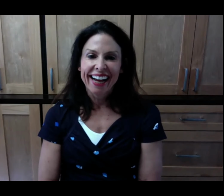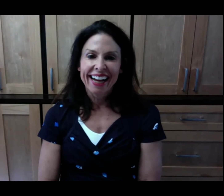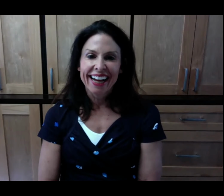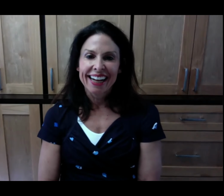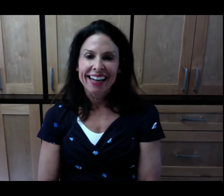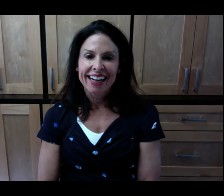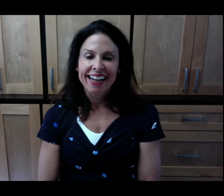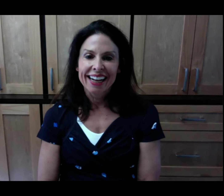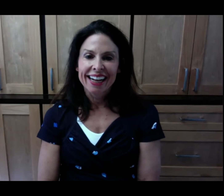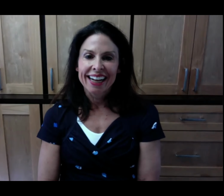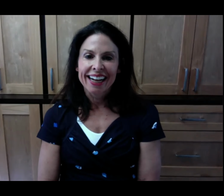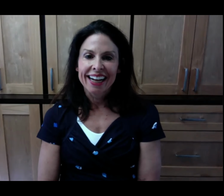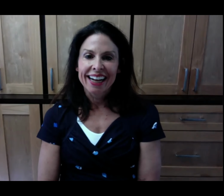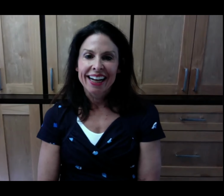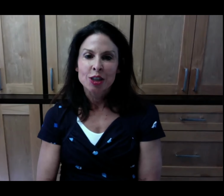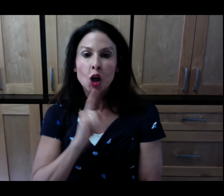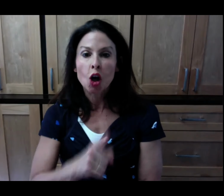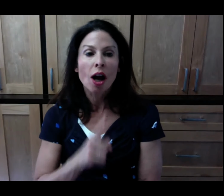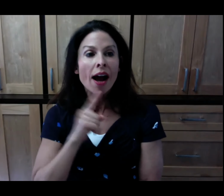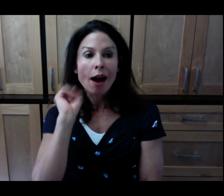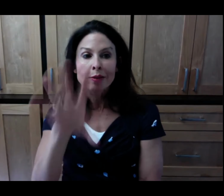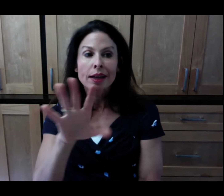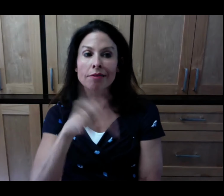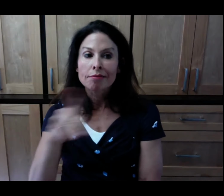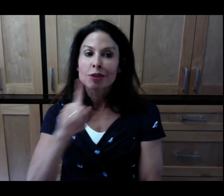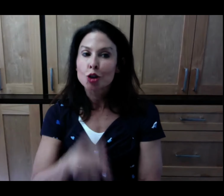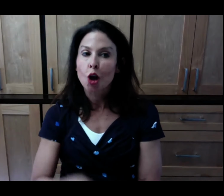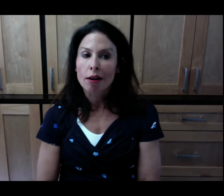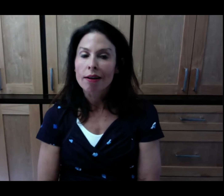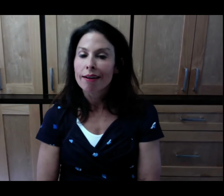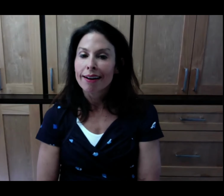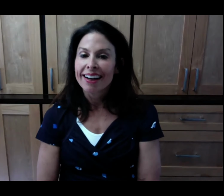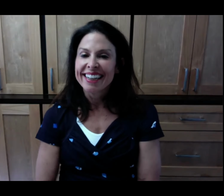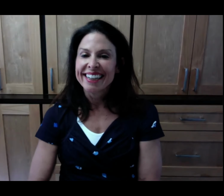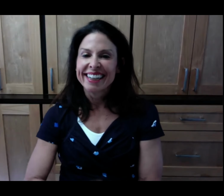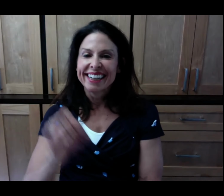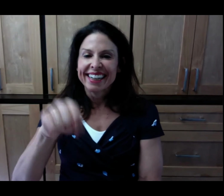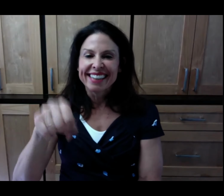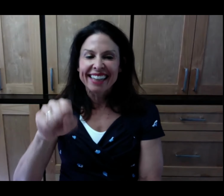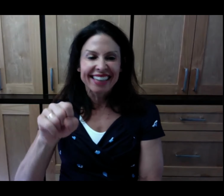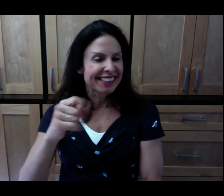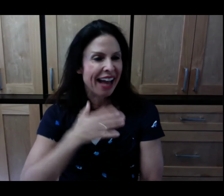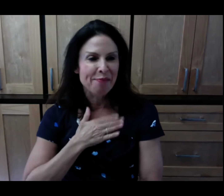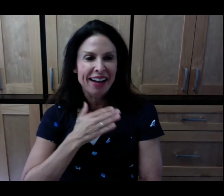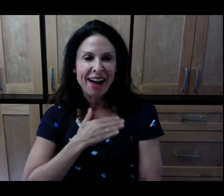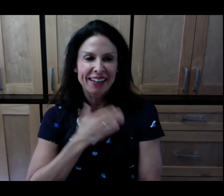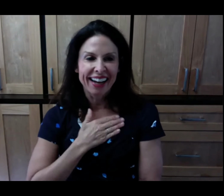Rufus, you have one more. Are you able to send me a copy of the PowerPoint? I would be happy to, of course.